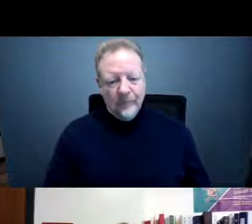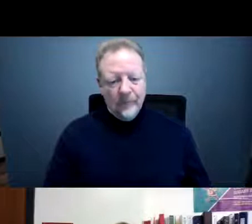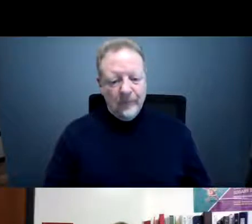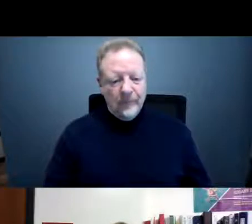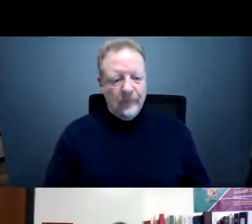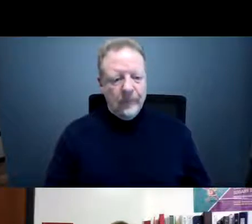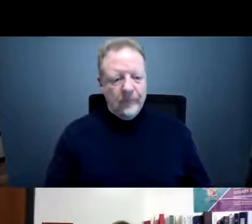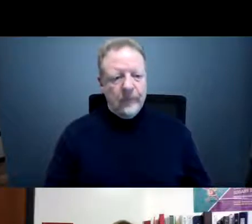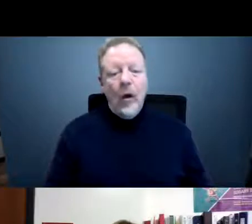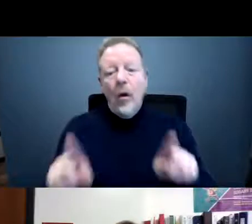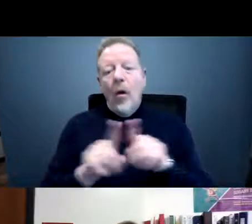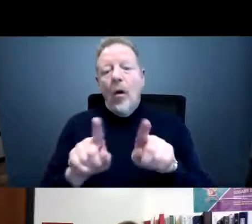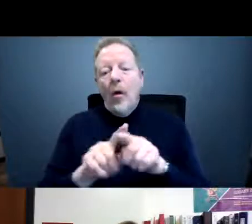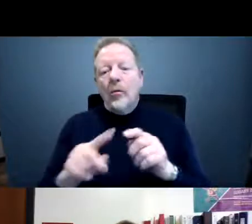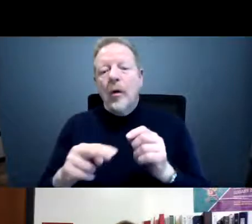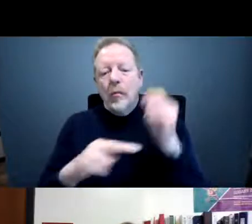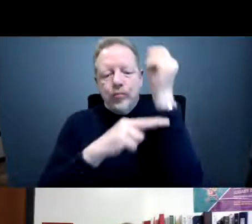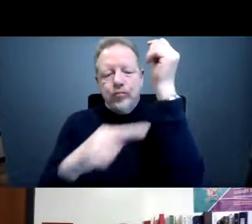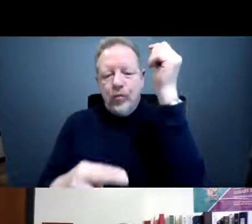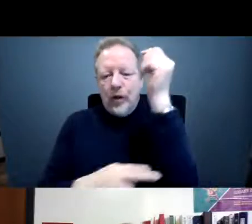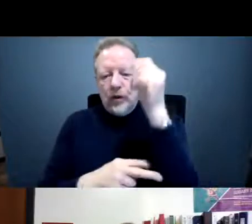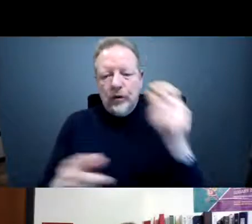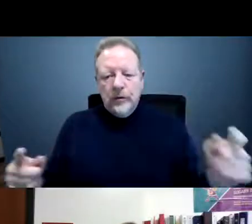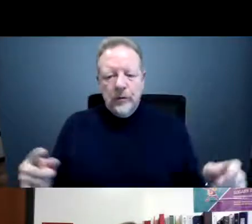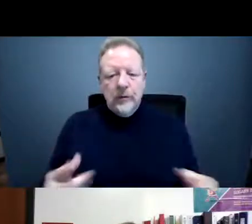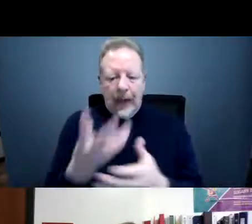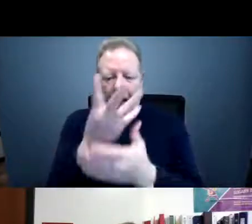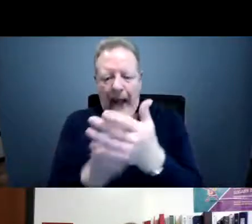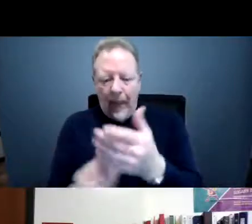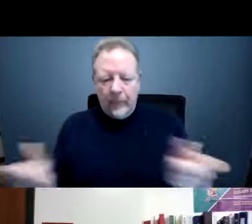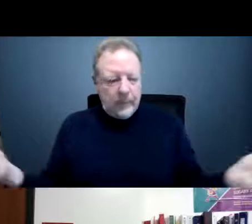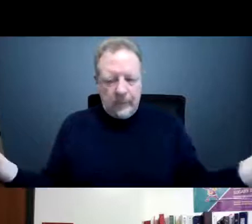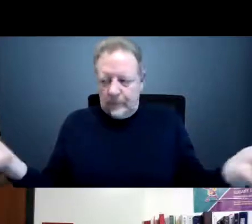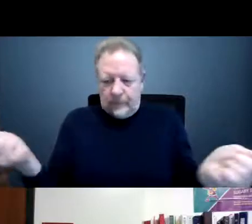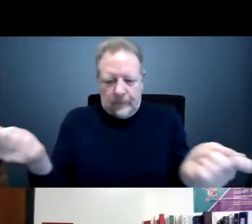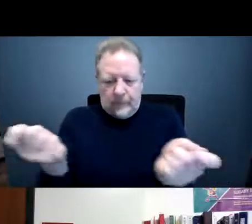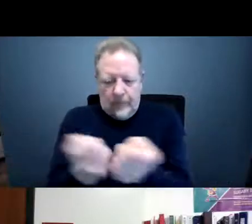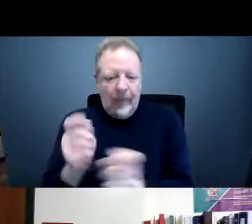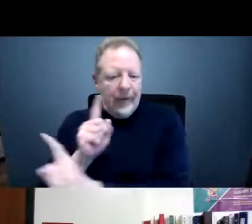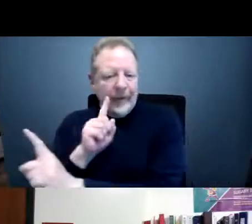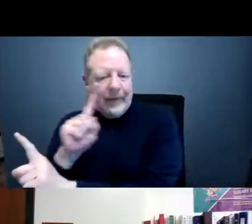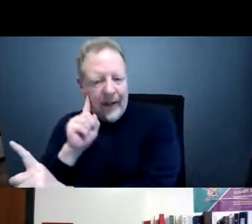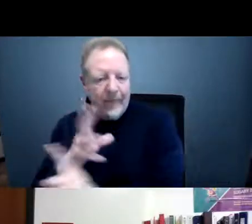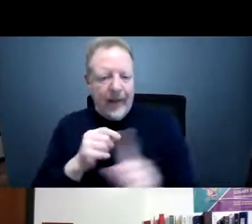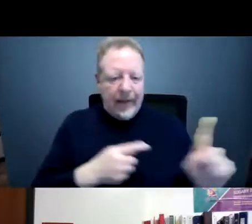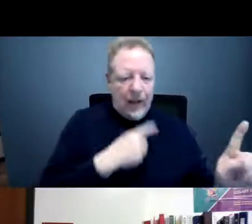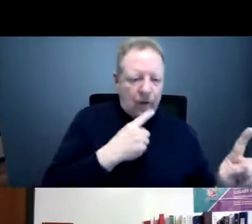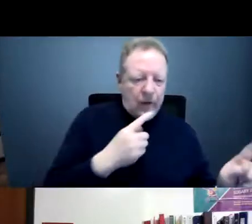They also bridge the gap so that the patient knows what's happening, have an opportunity to ask questions, identify